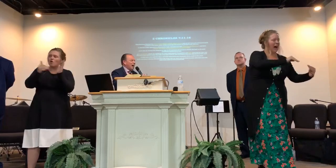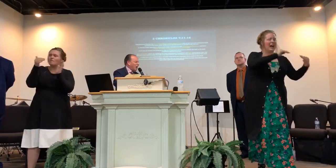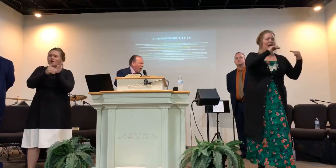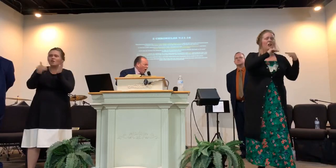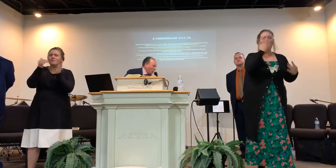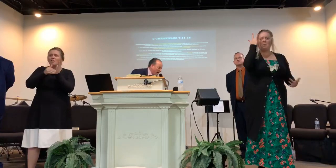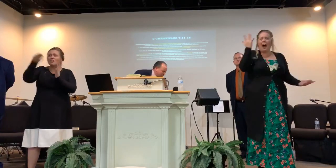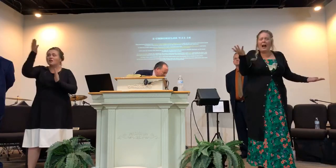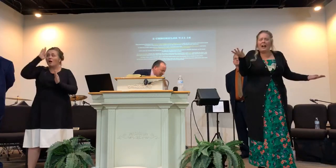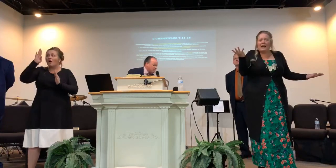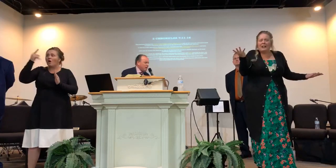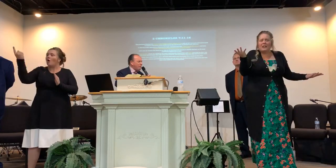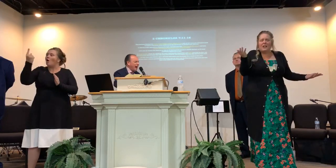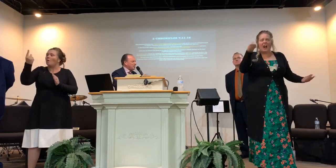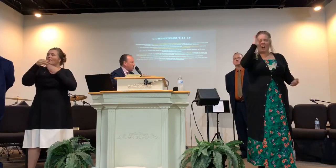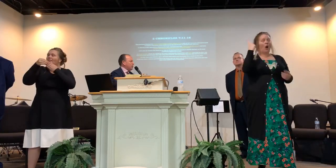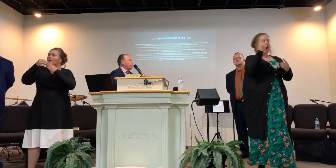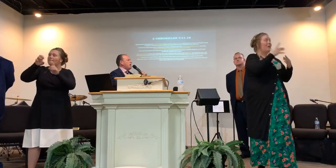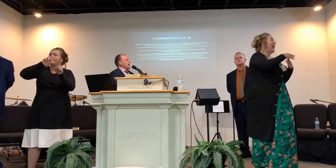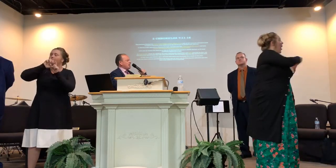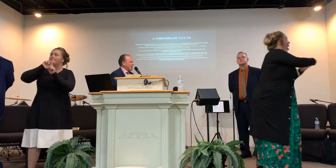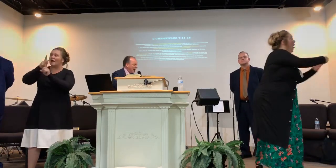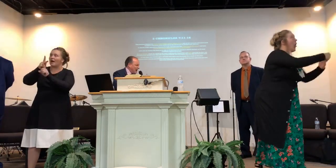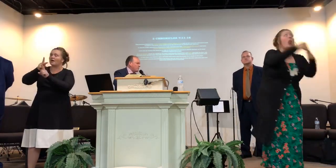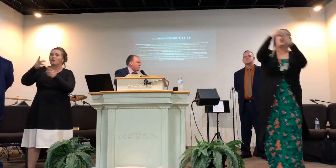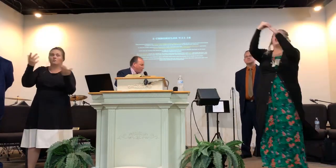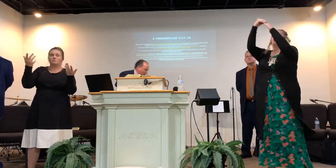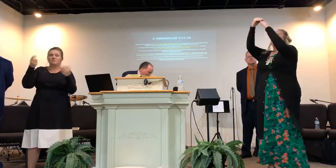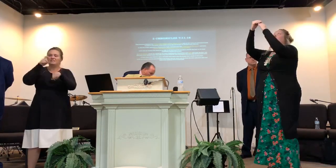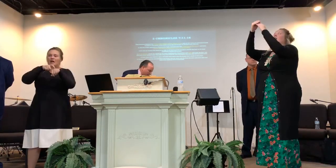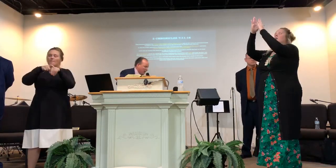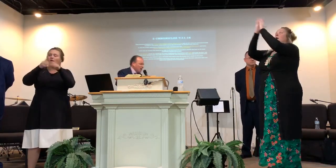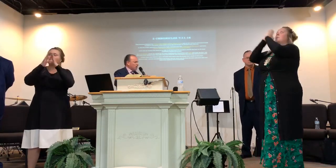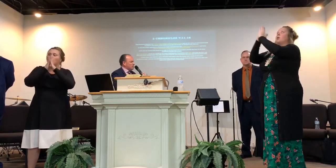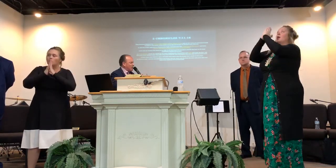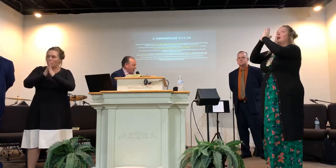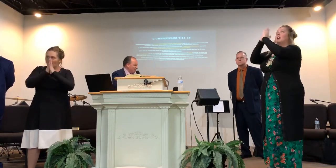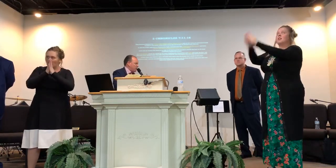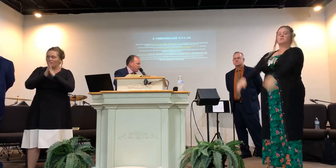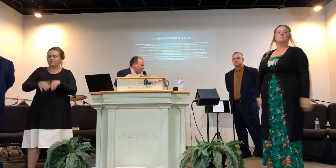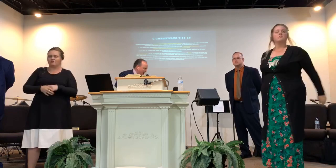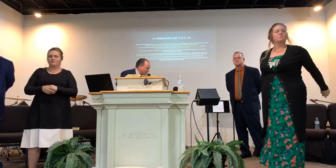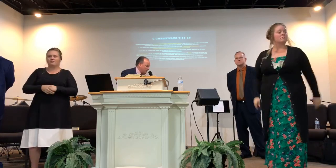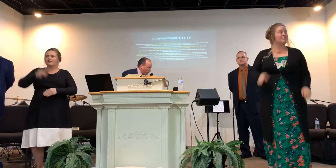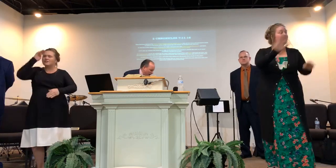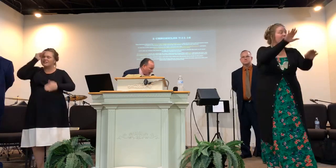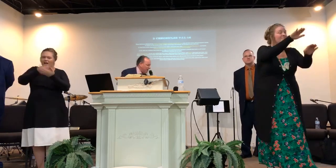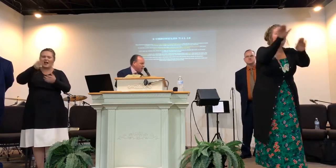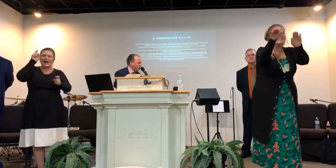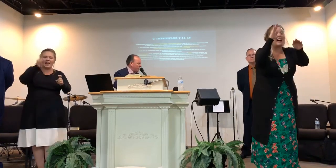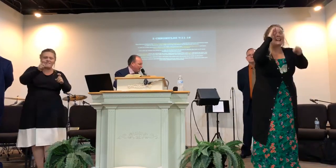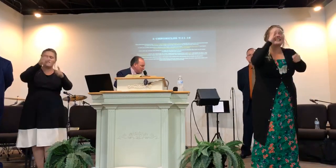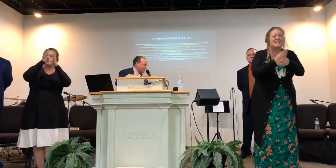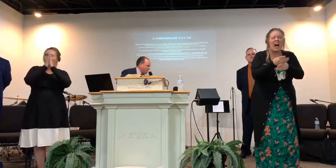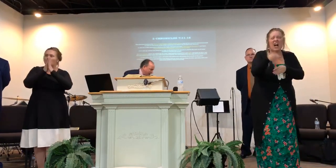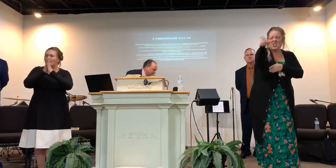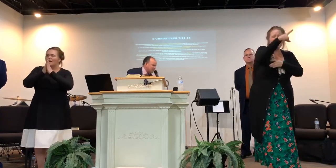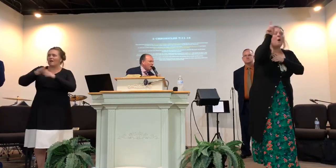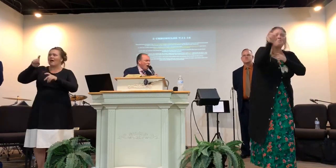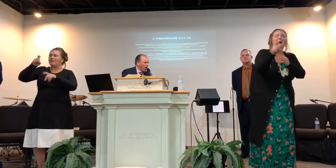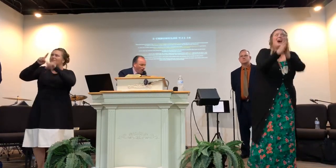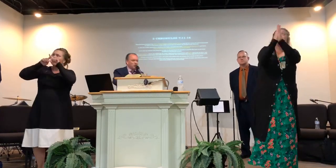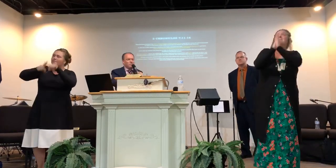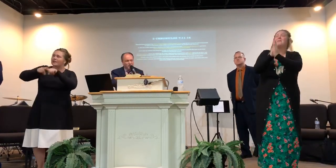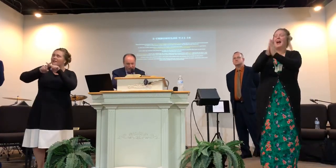And God always leads me back to a time of prayer. Son, you've got to pray and you've got to